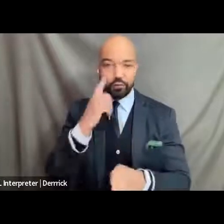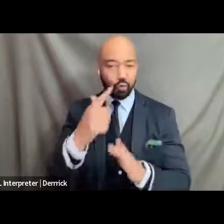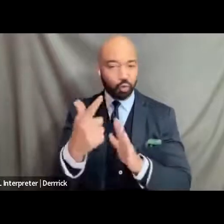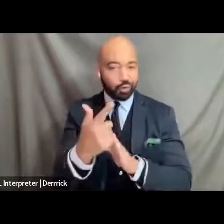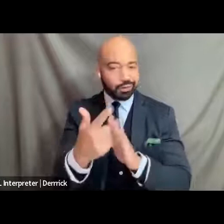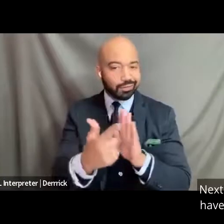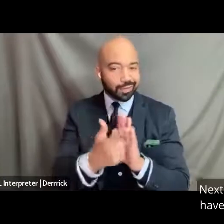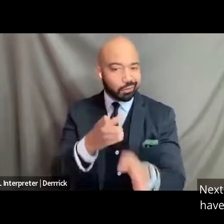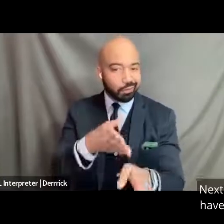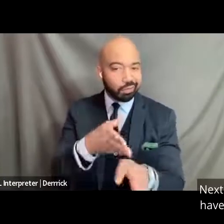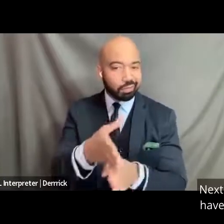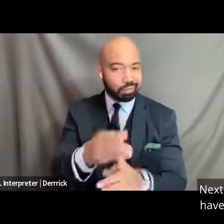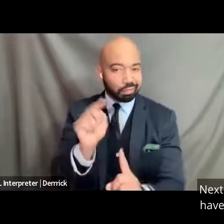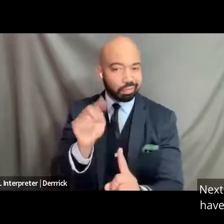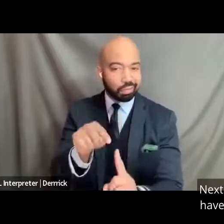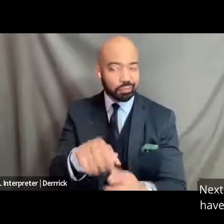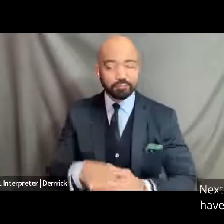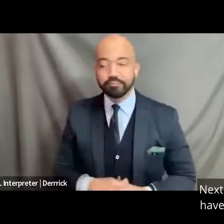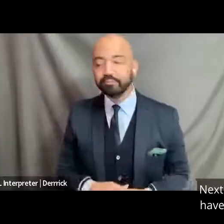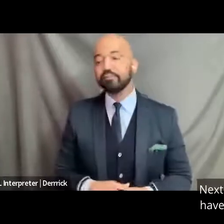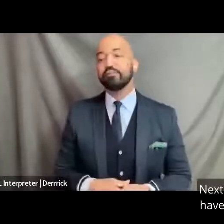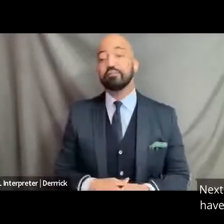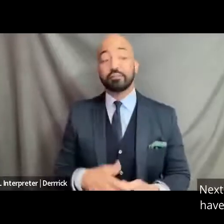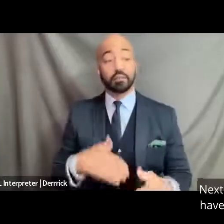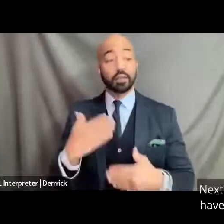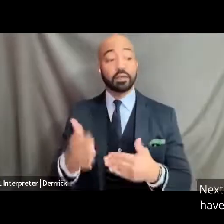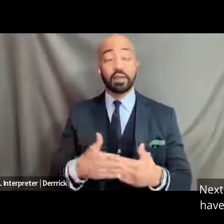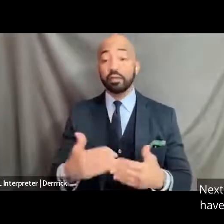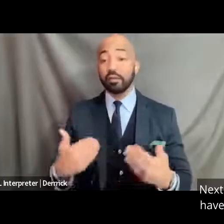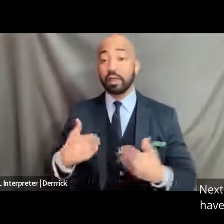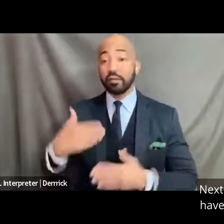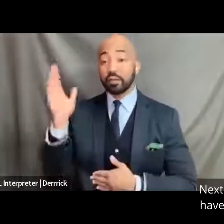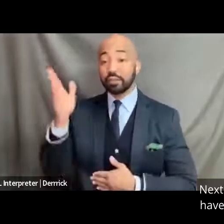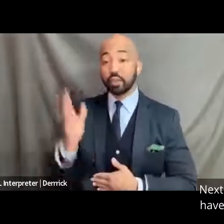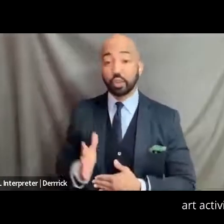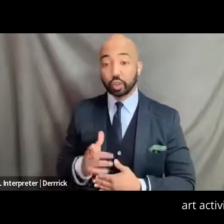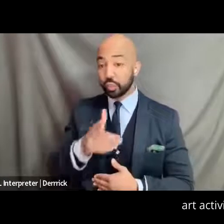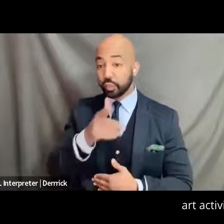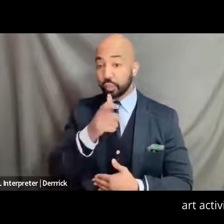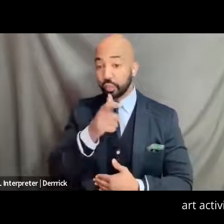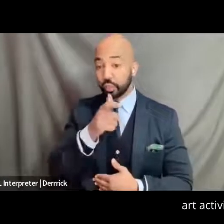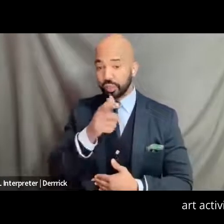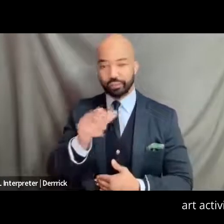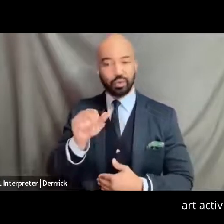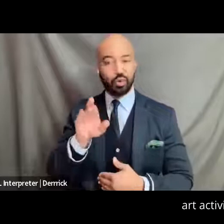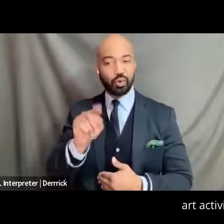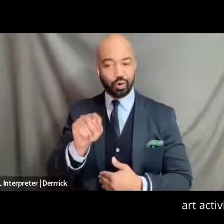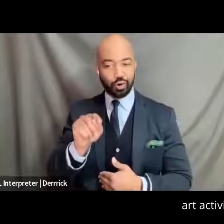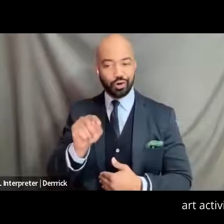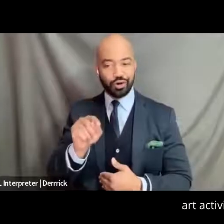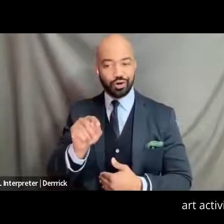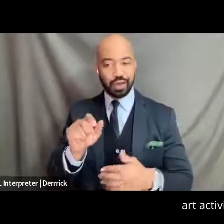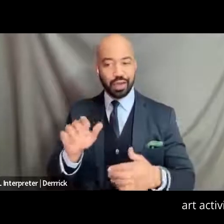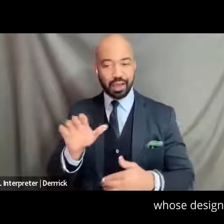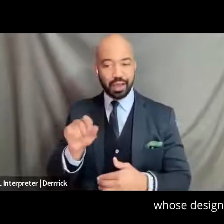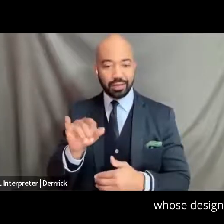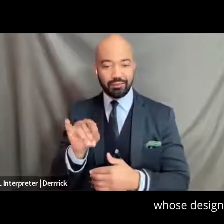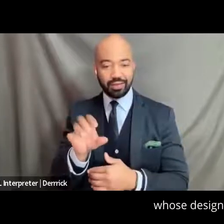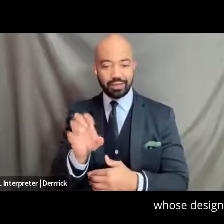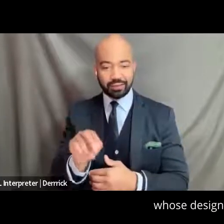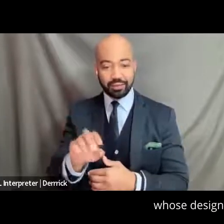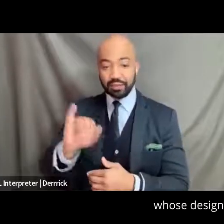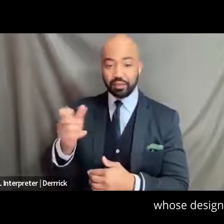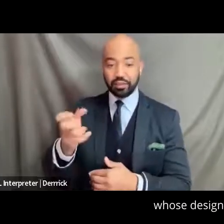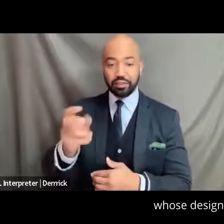you next up we're going to have our next speaker art activist jen white johnson whose